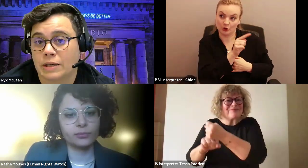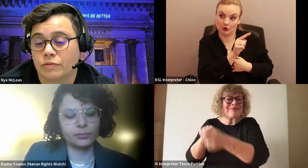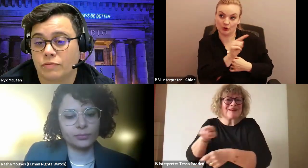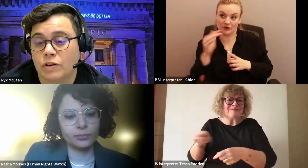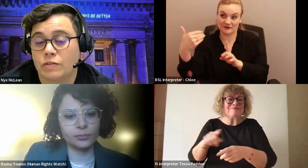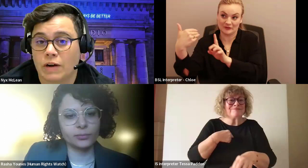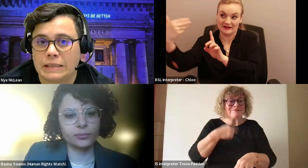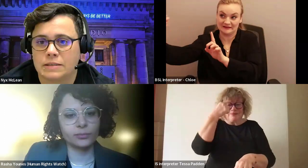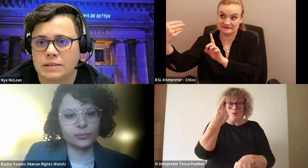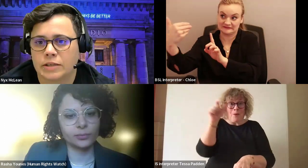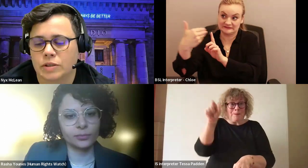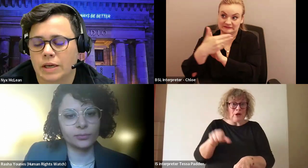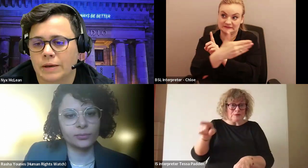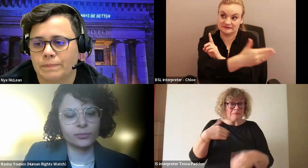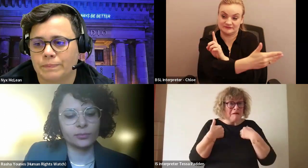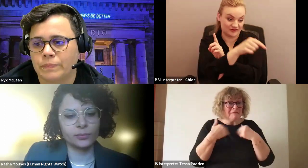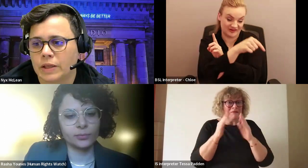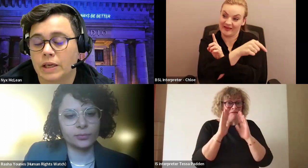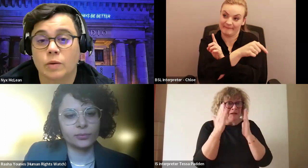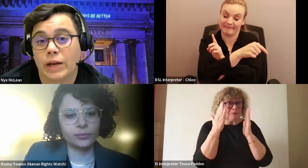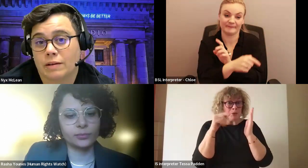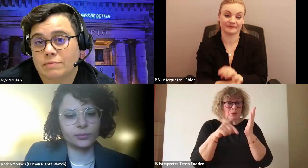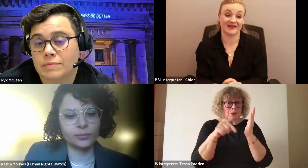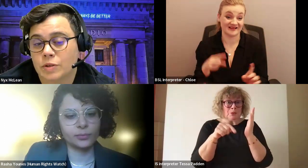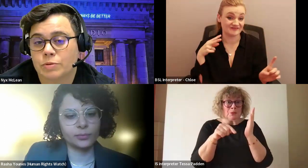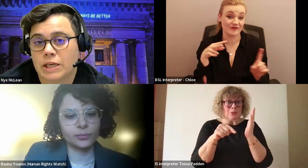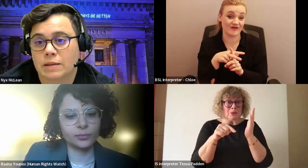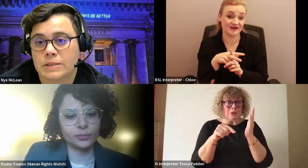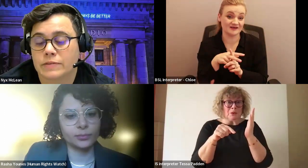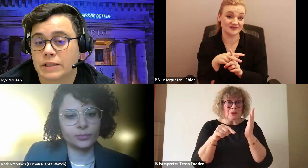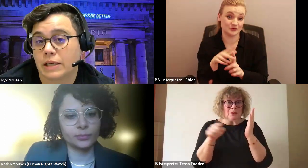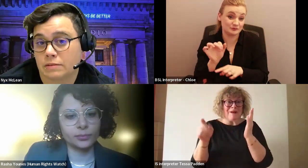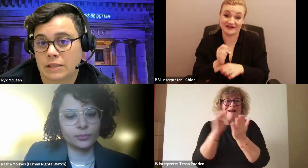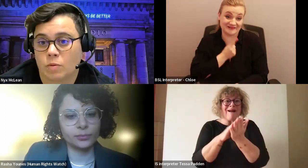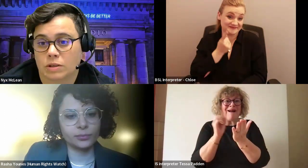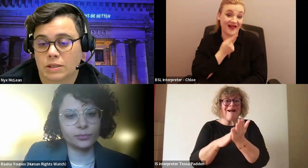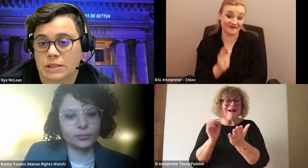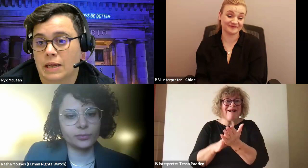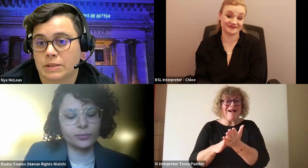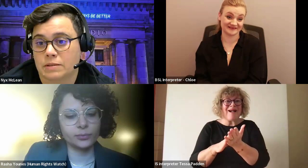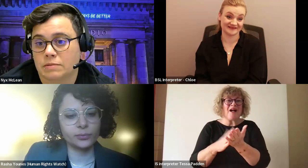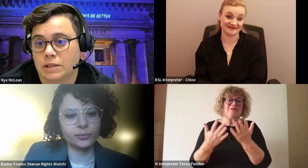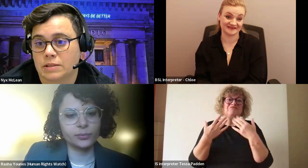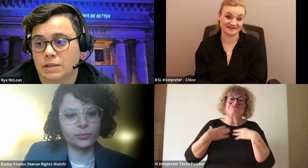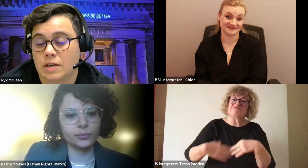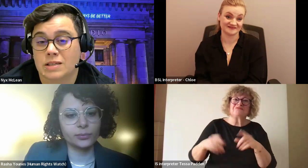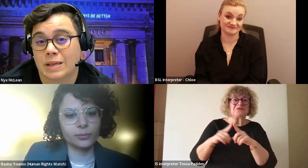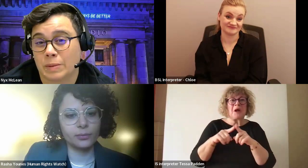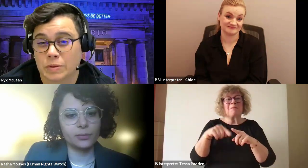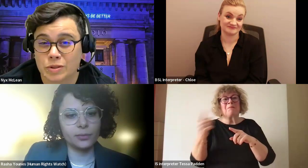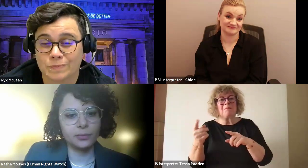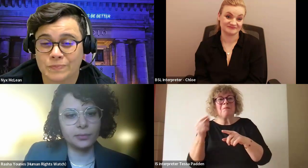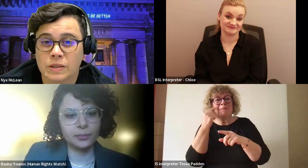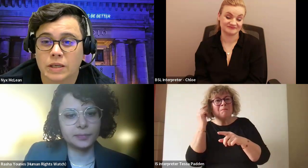that kind of very violent attention in a way to protect themselves. And that's what this climate is